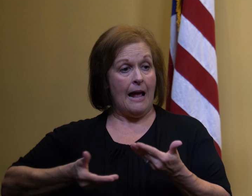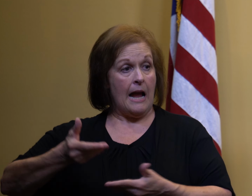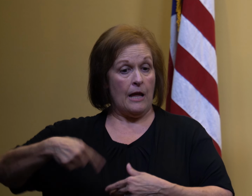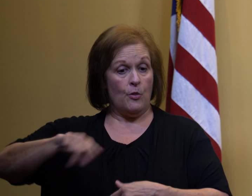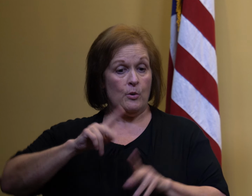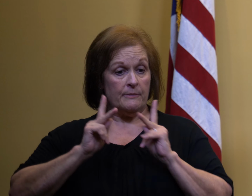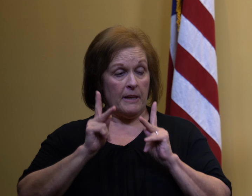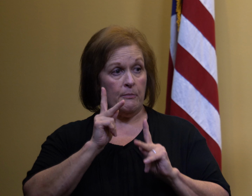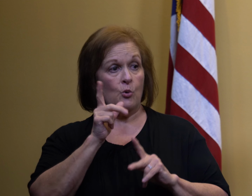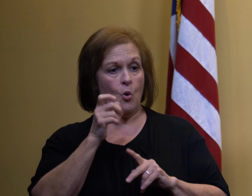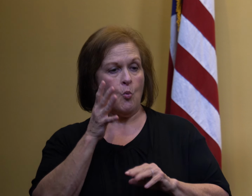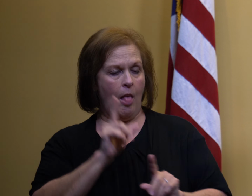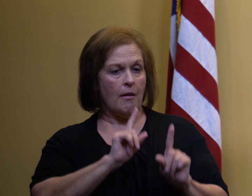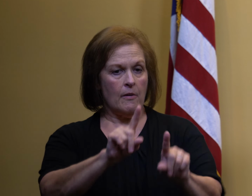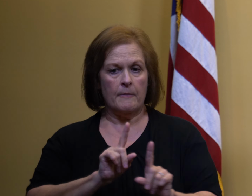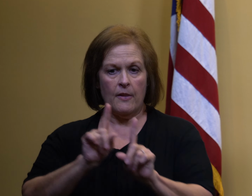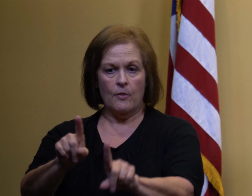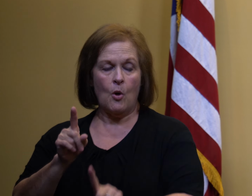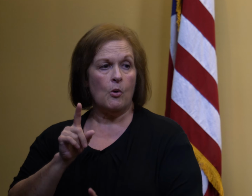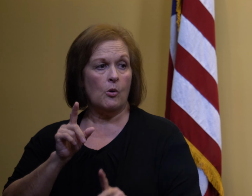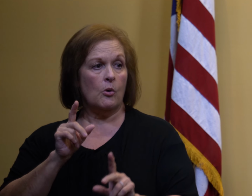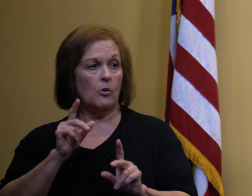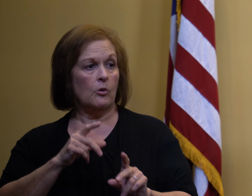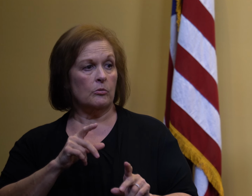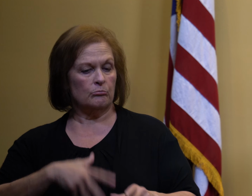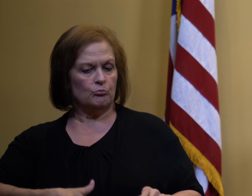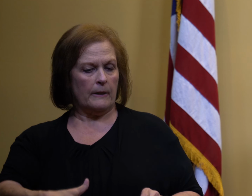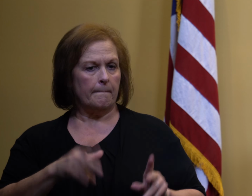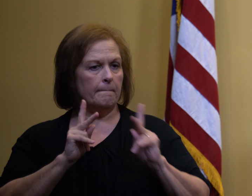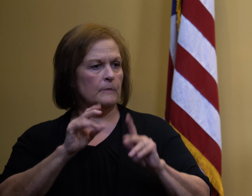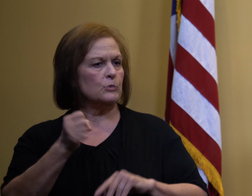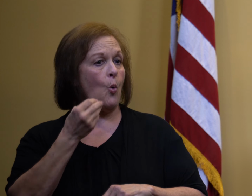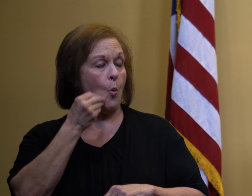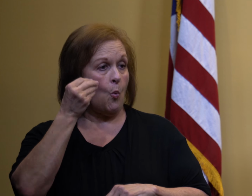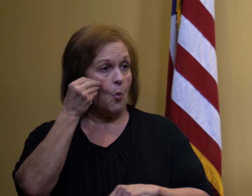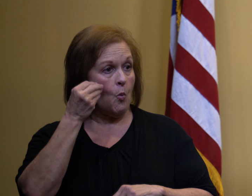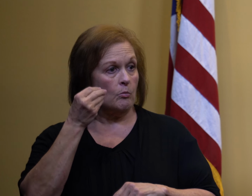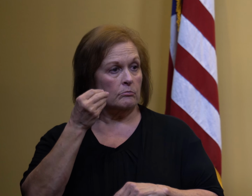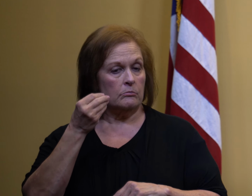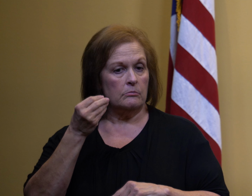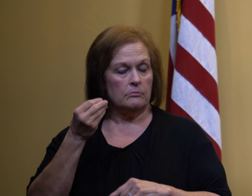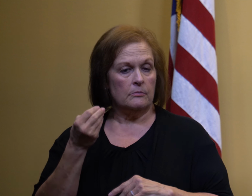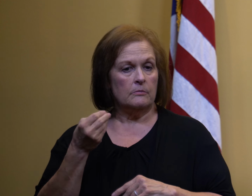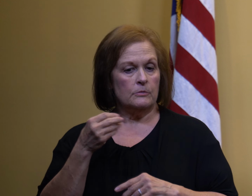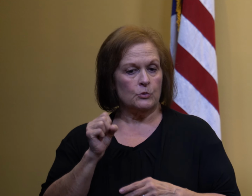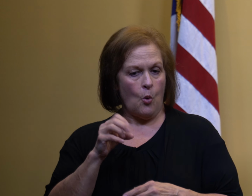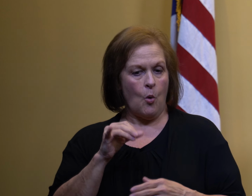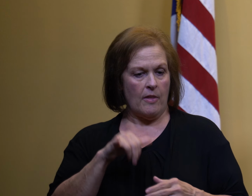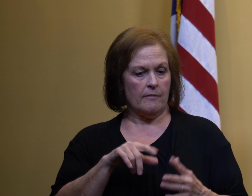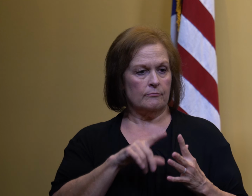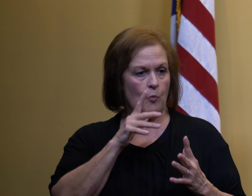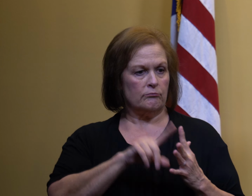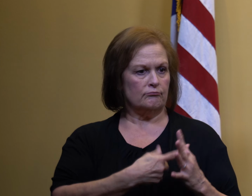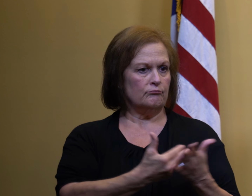will be doing the actual visits into the home. So, yes, jobs created from this. We're